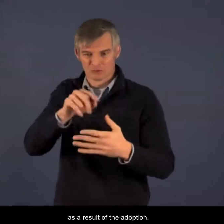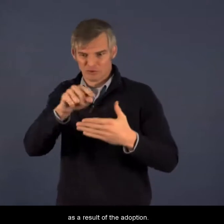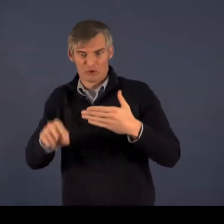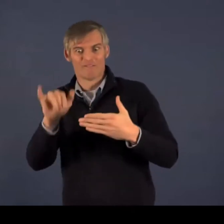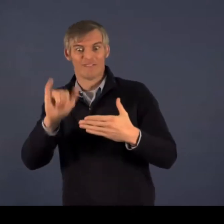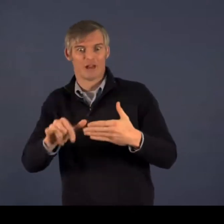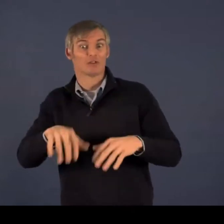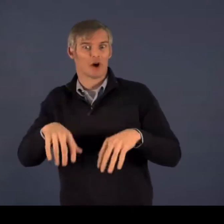adoption,